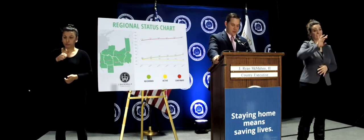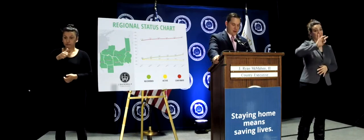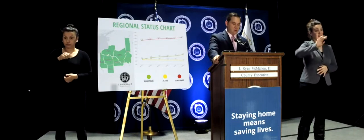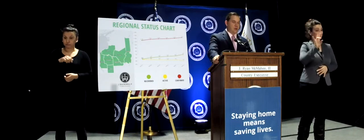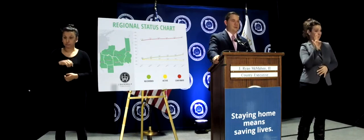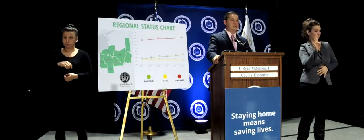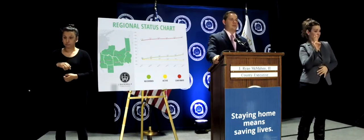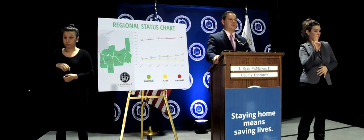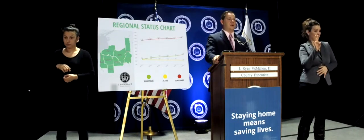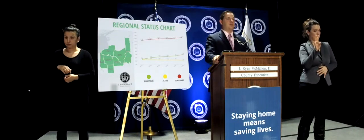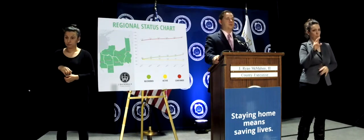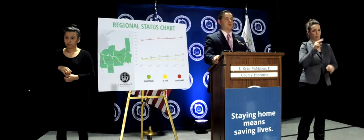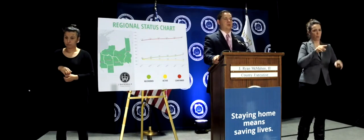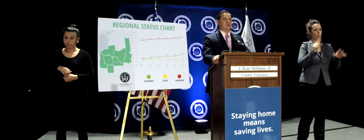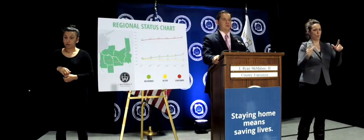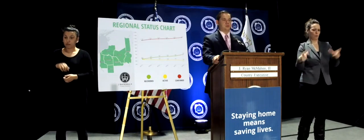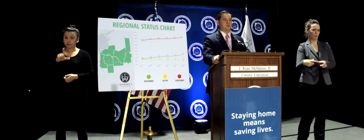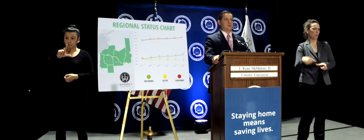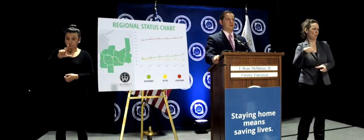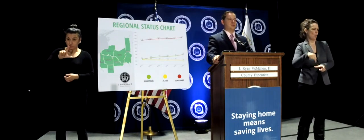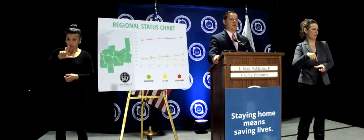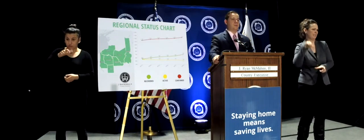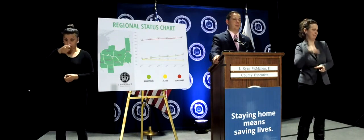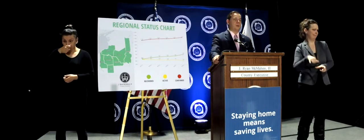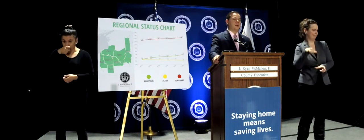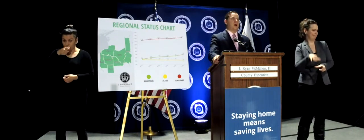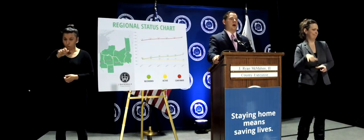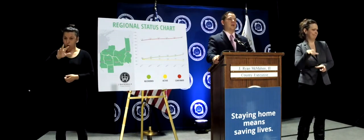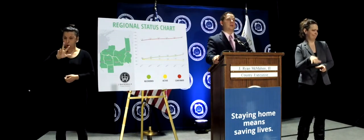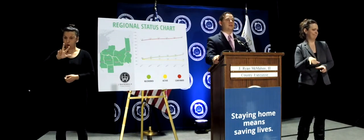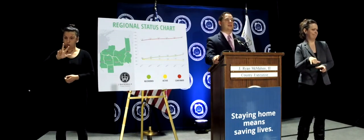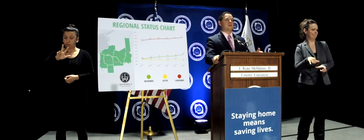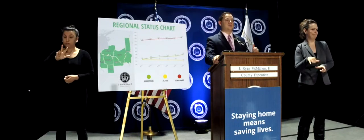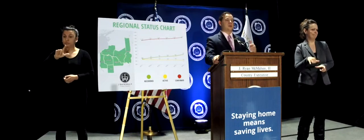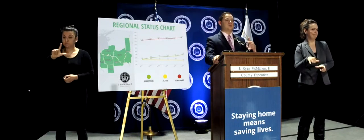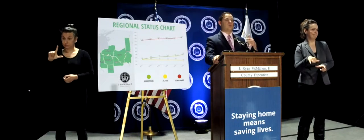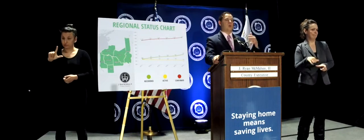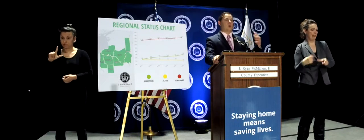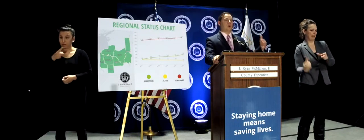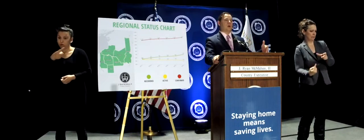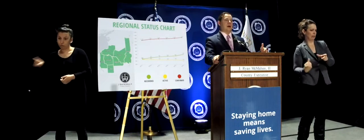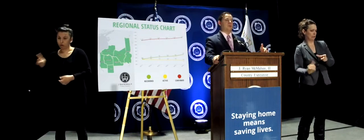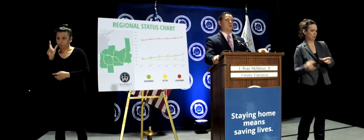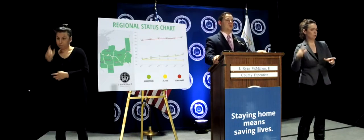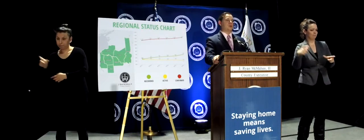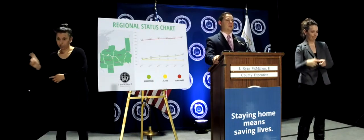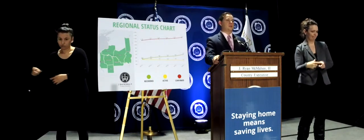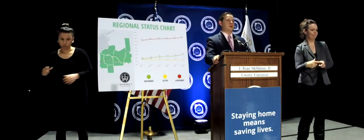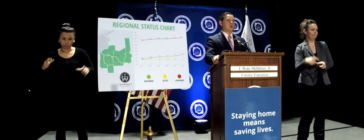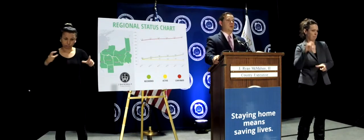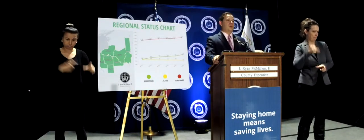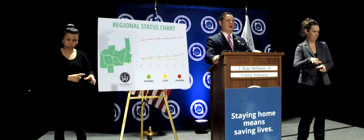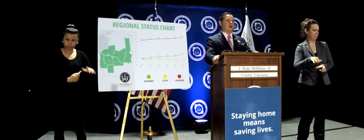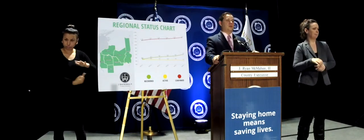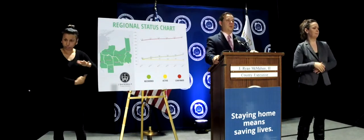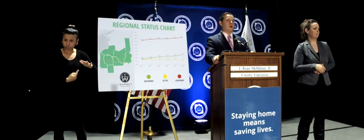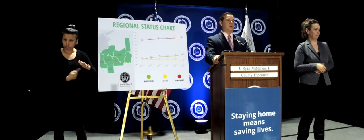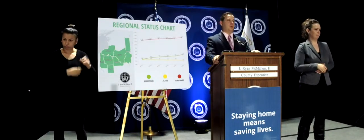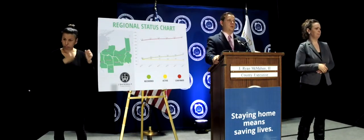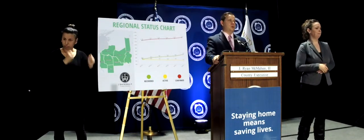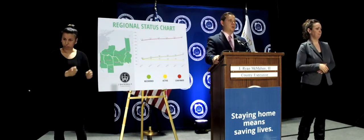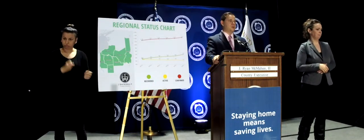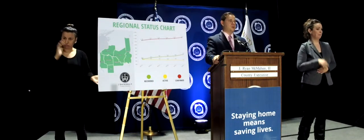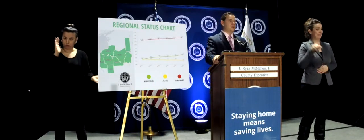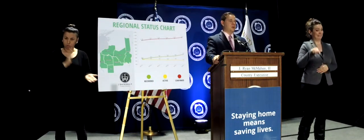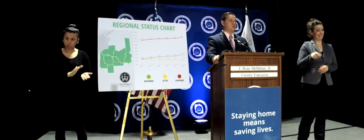This is down another 75 or so individuals from yesterday. This gives us more opportunities with our health